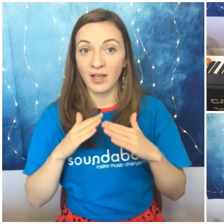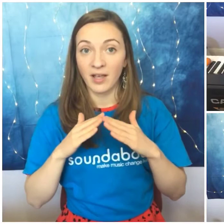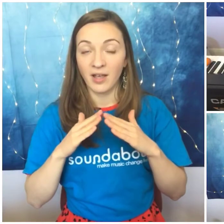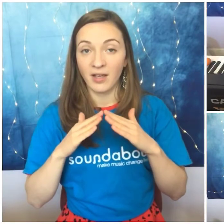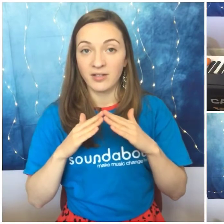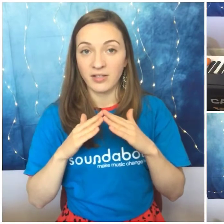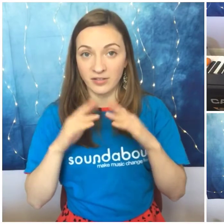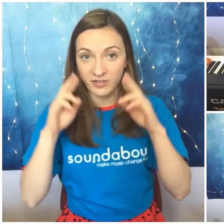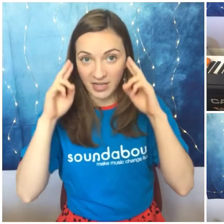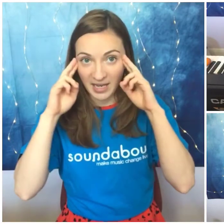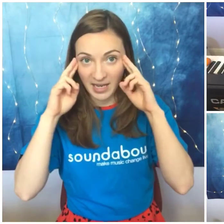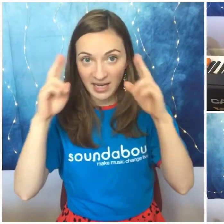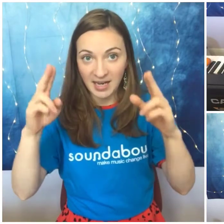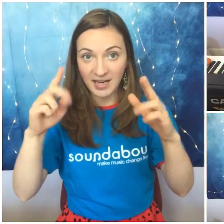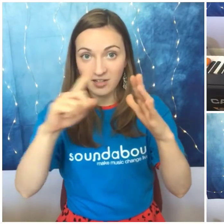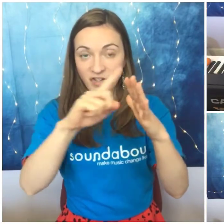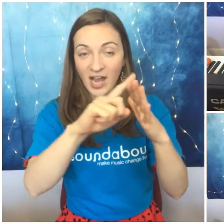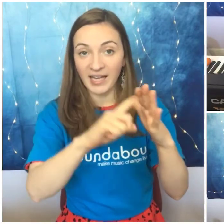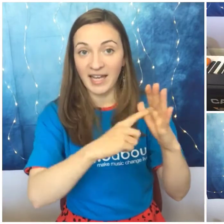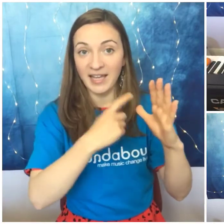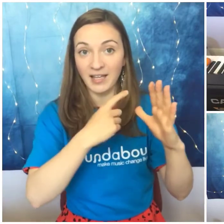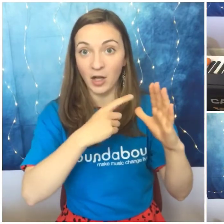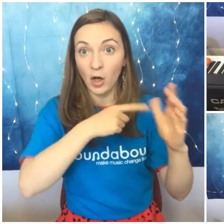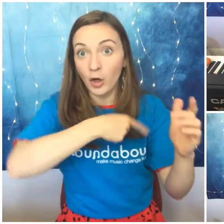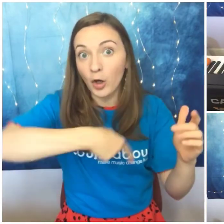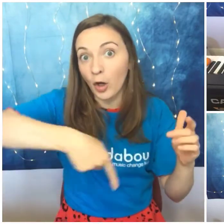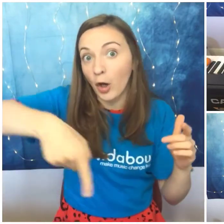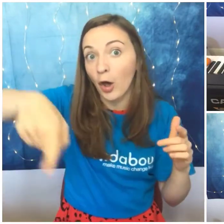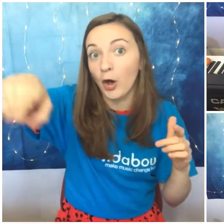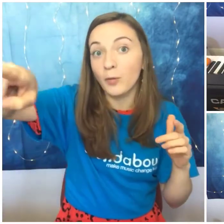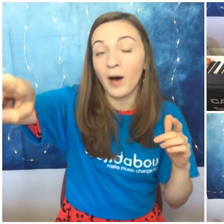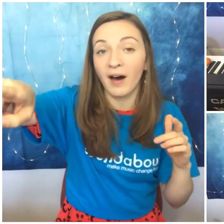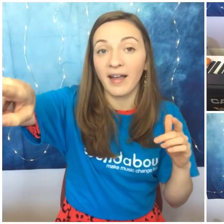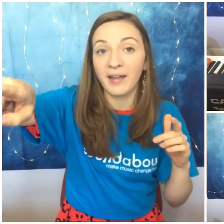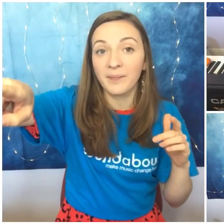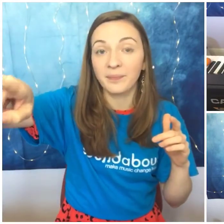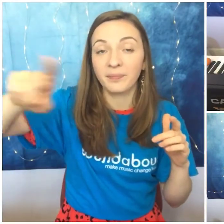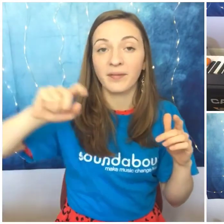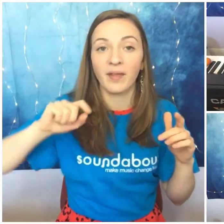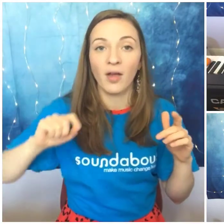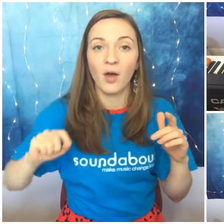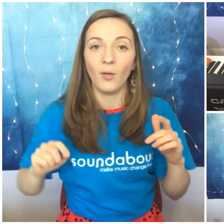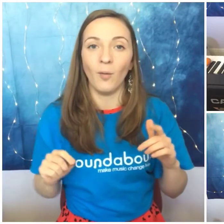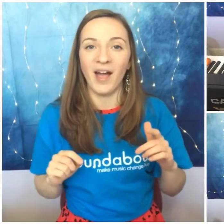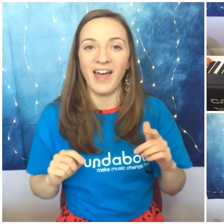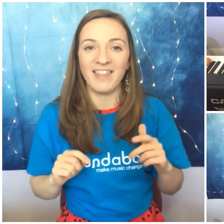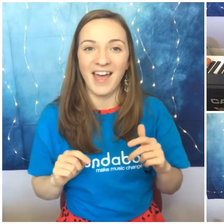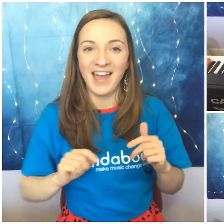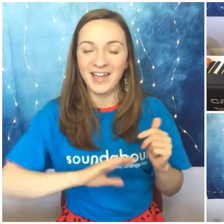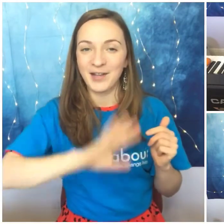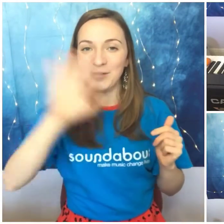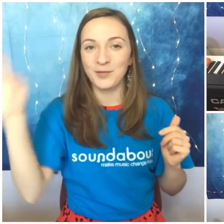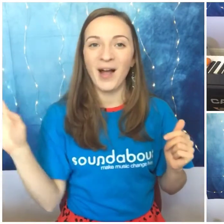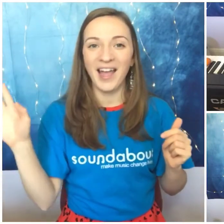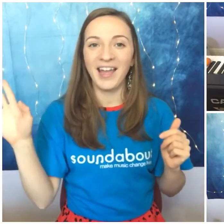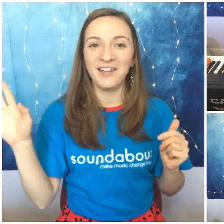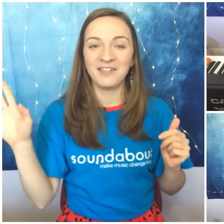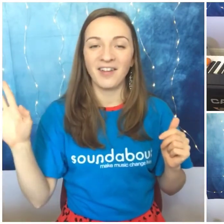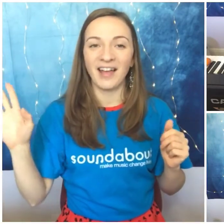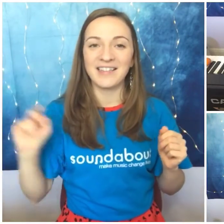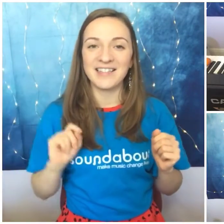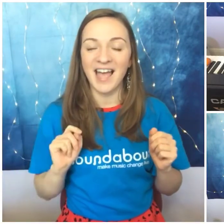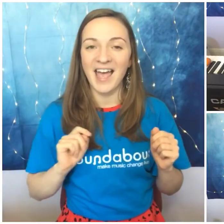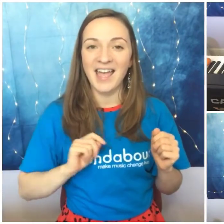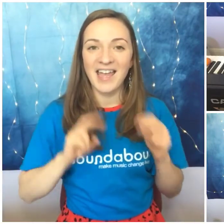bedrooms to see Jackie go by, where they could